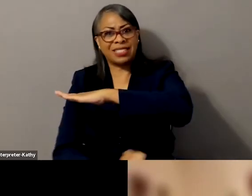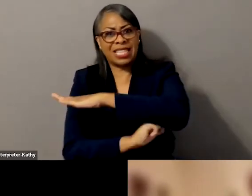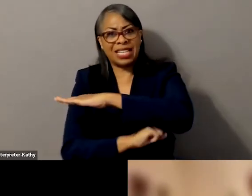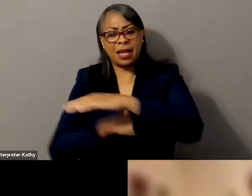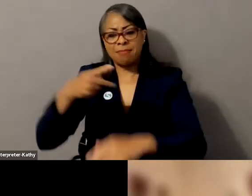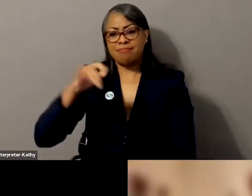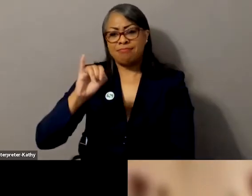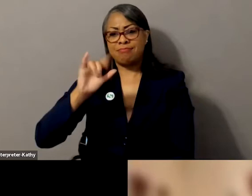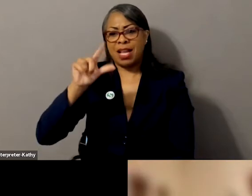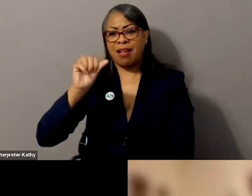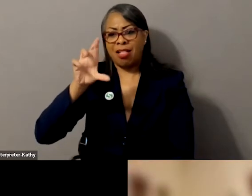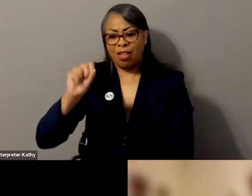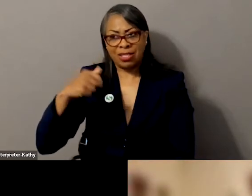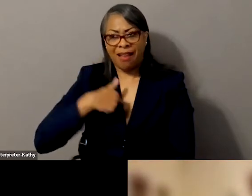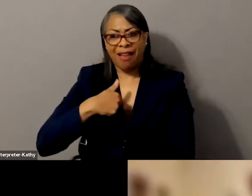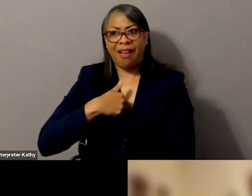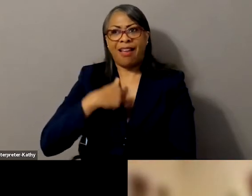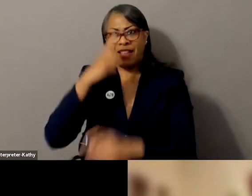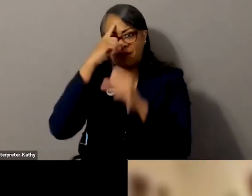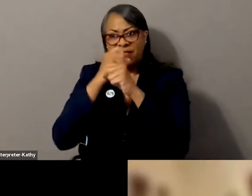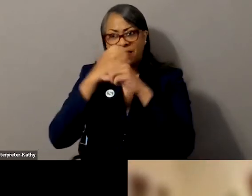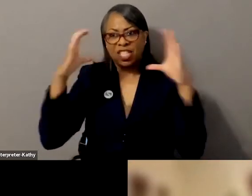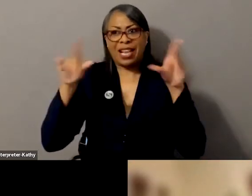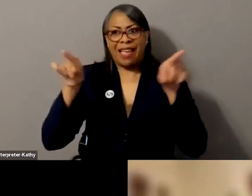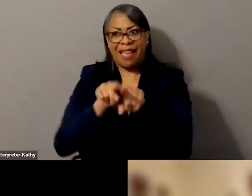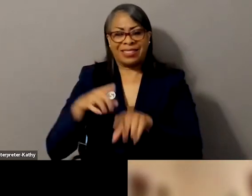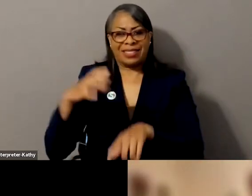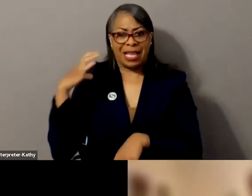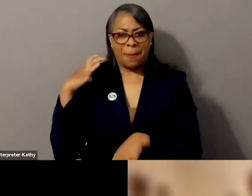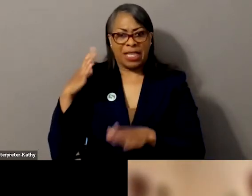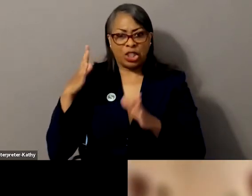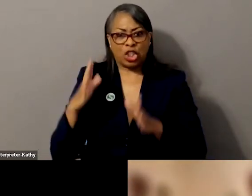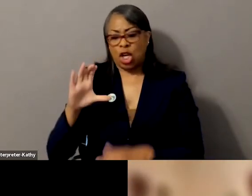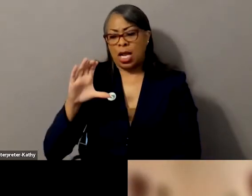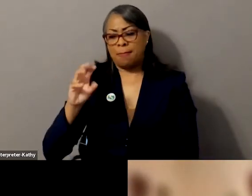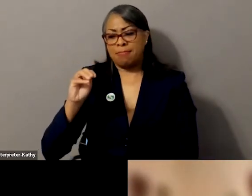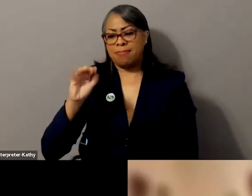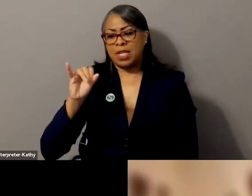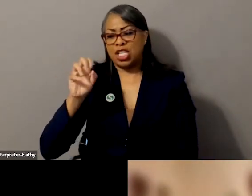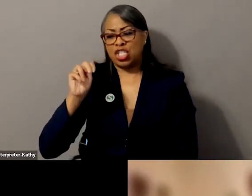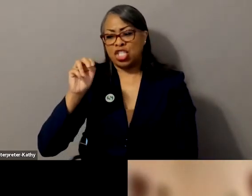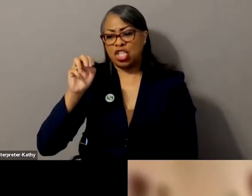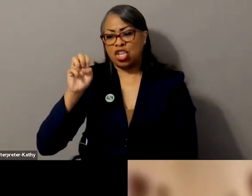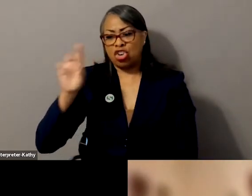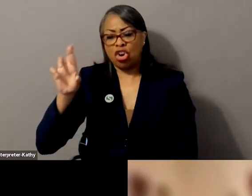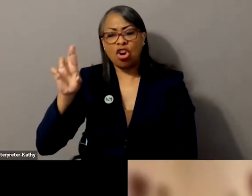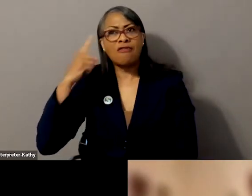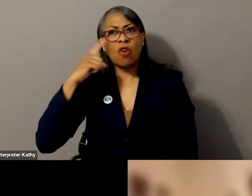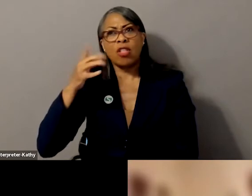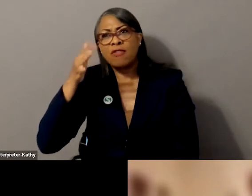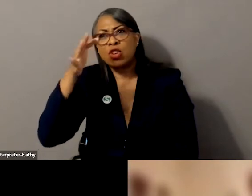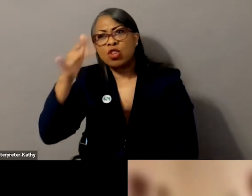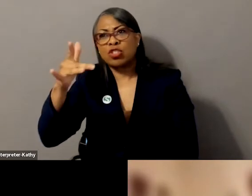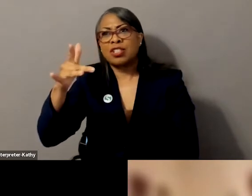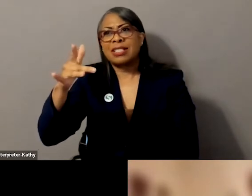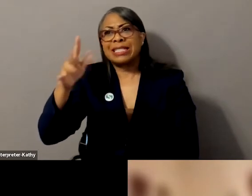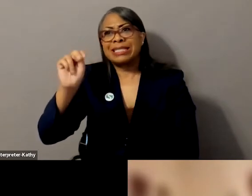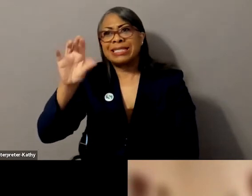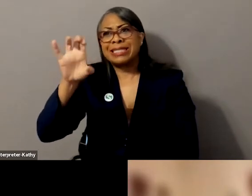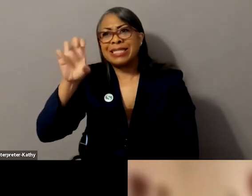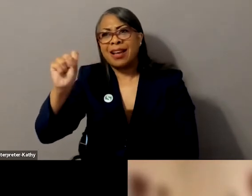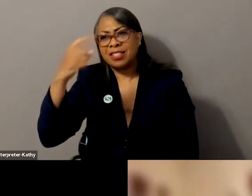as the commissioner, prior to even seeing the report, for the future of NCS in the 21st